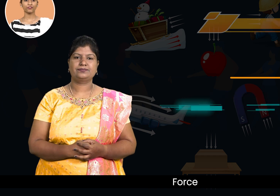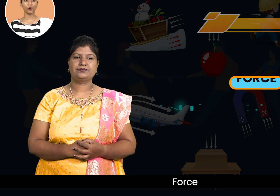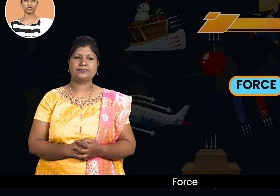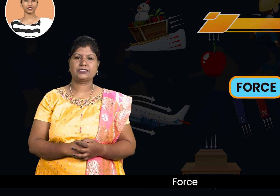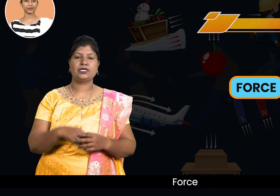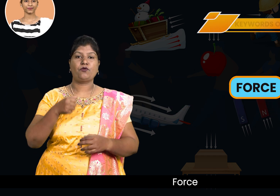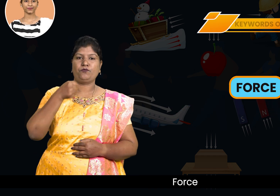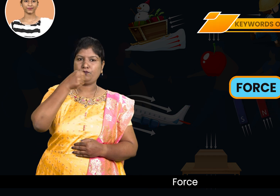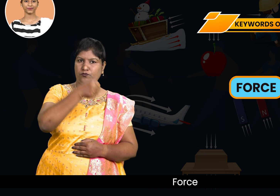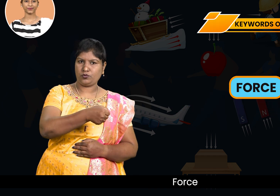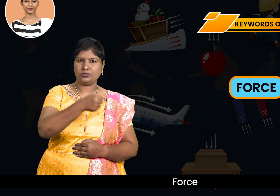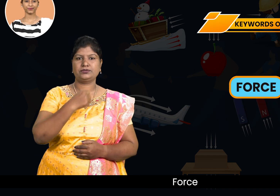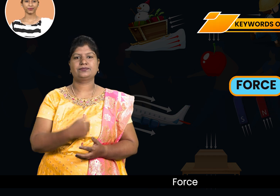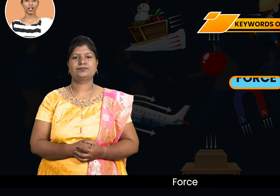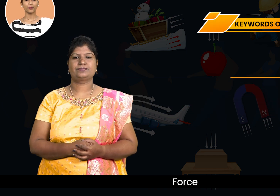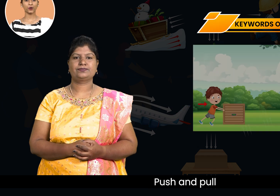Force,